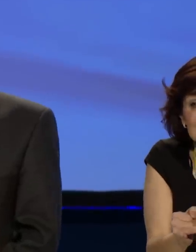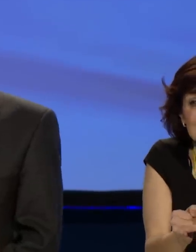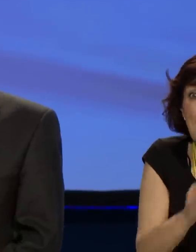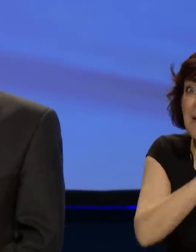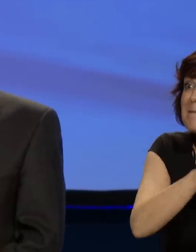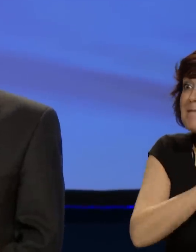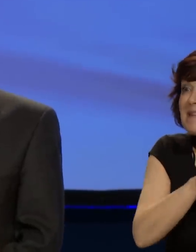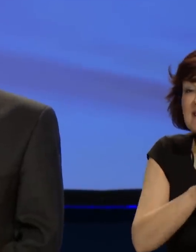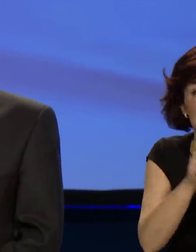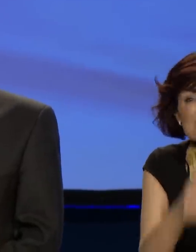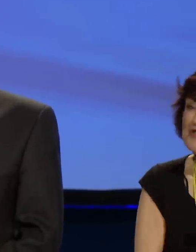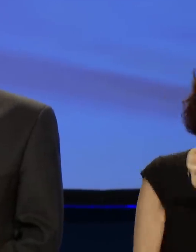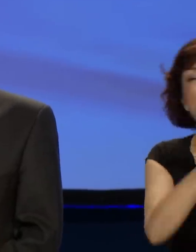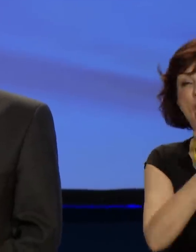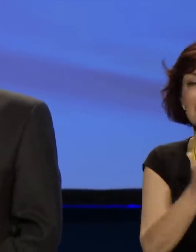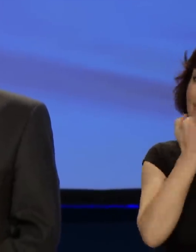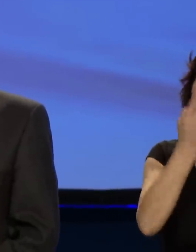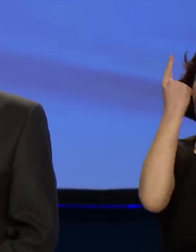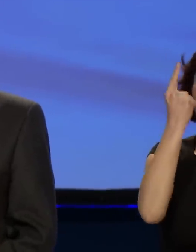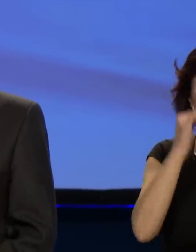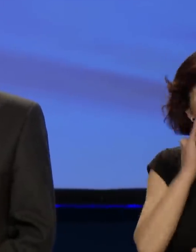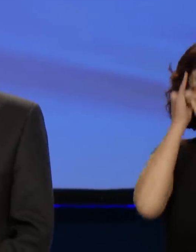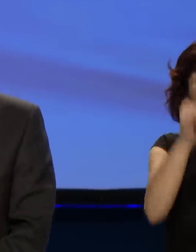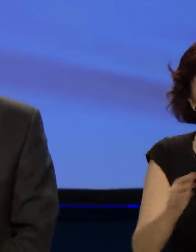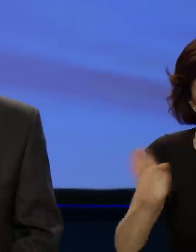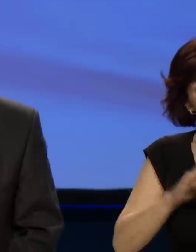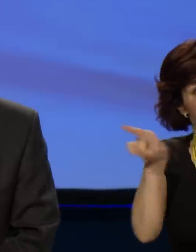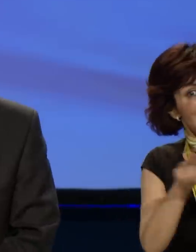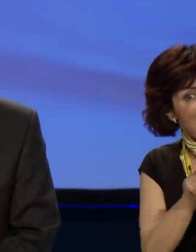it can be top of the bestsellers list next Sunday as well.